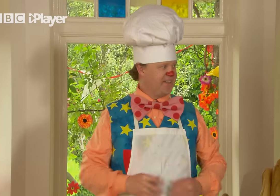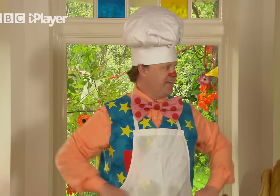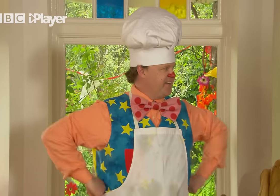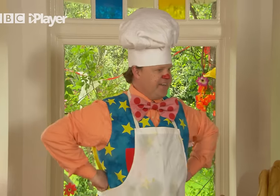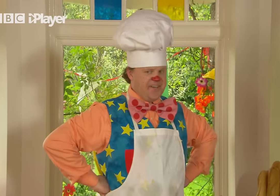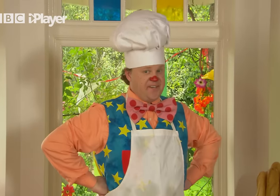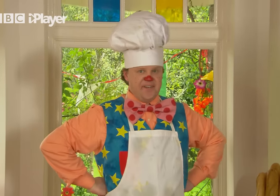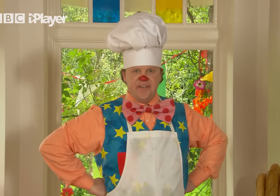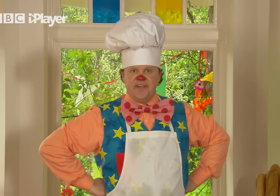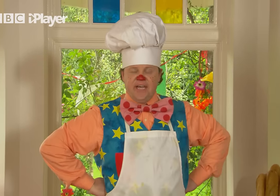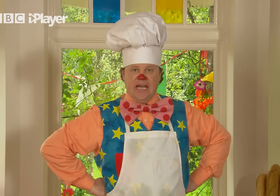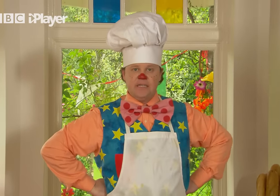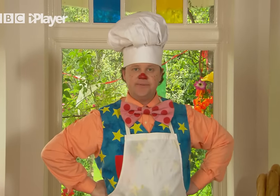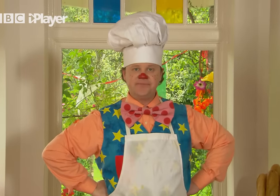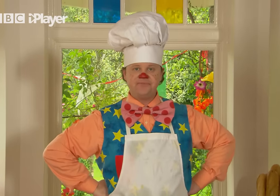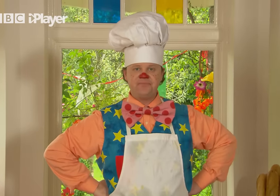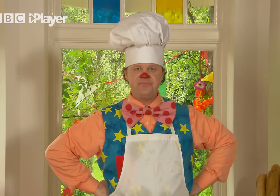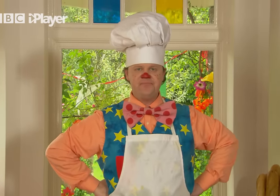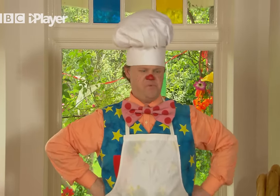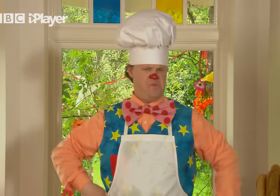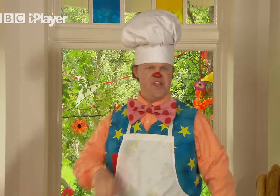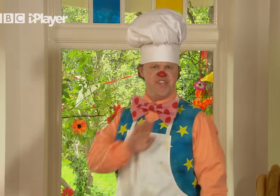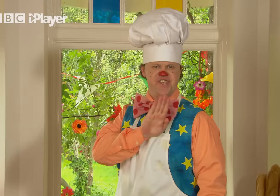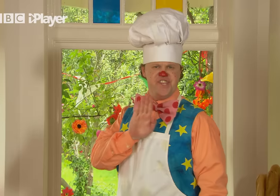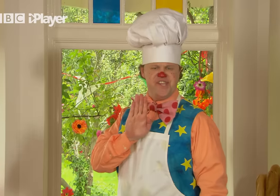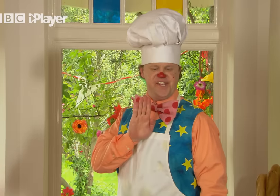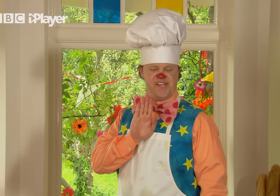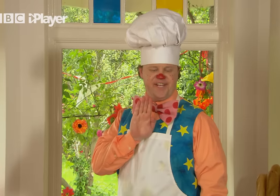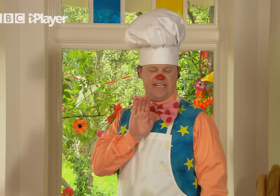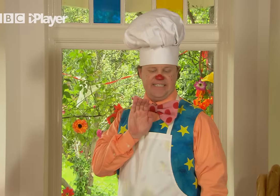Mr. Tumble, are you hiding one of the comet buns?